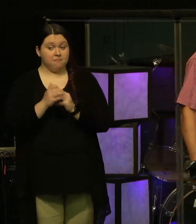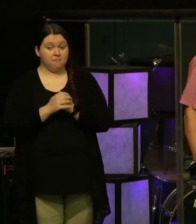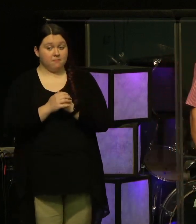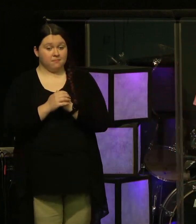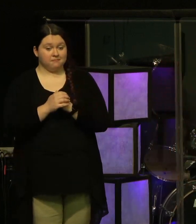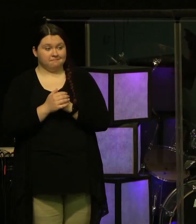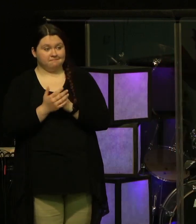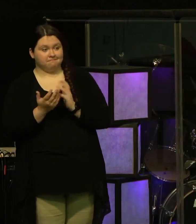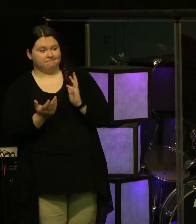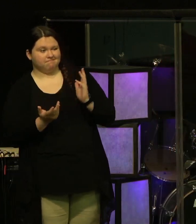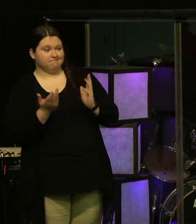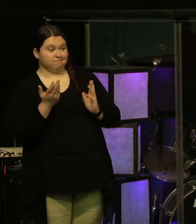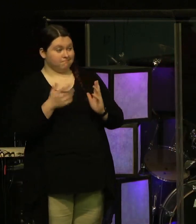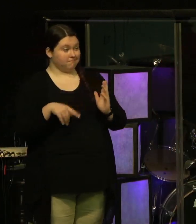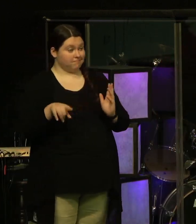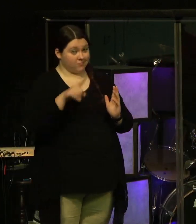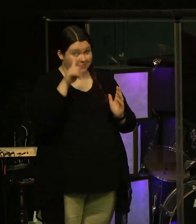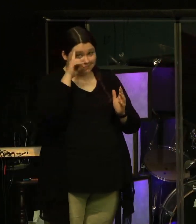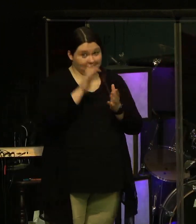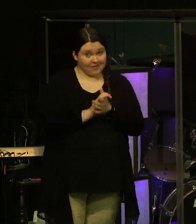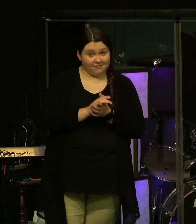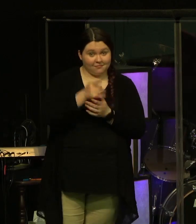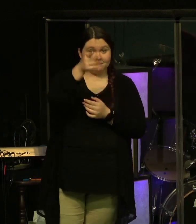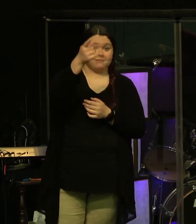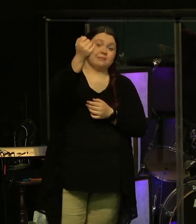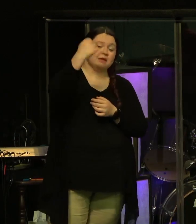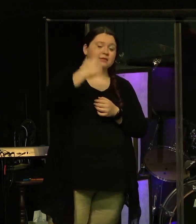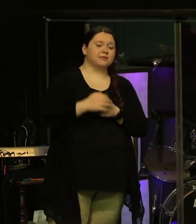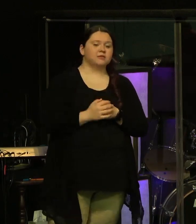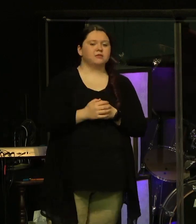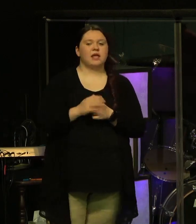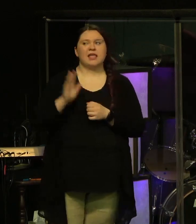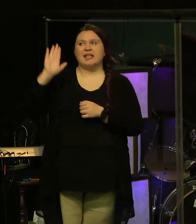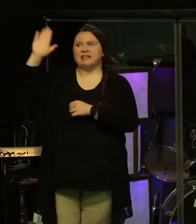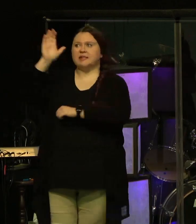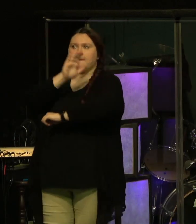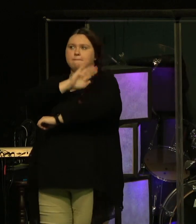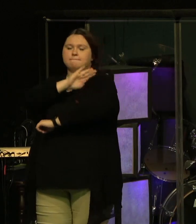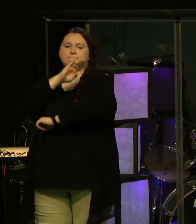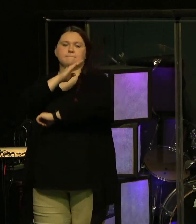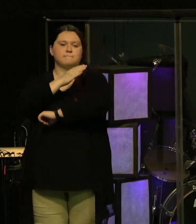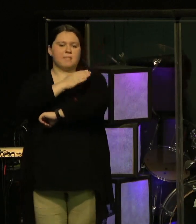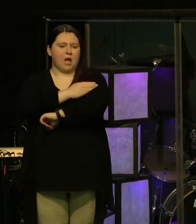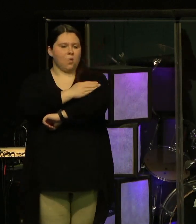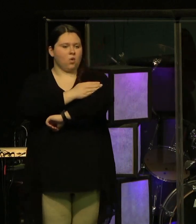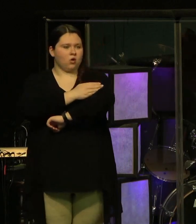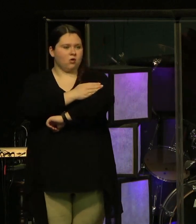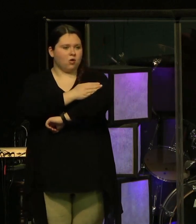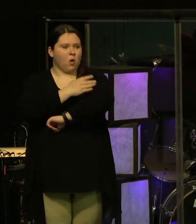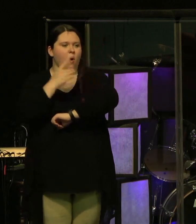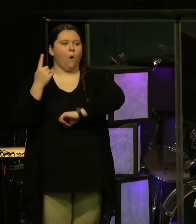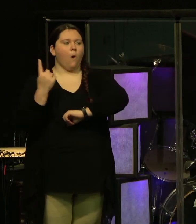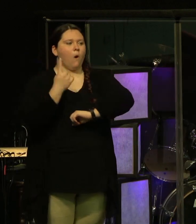Ooh, do you believe that? His power is always working on my behalf.